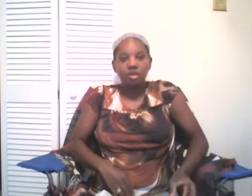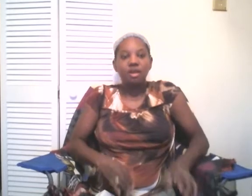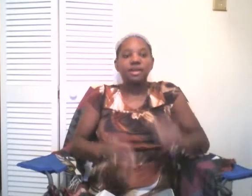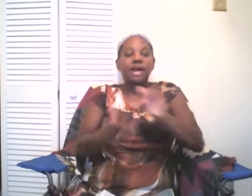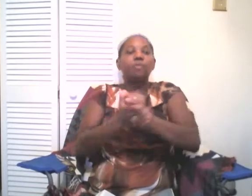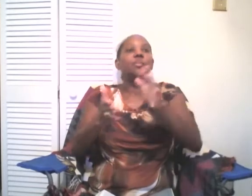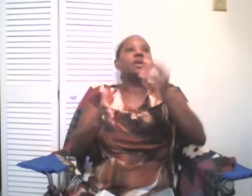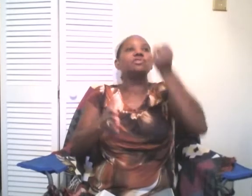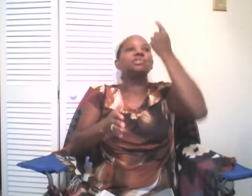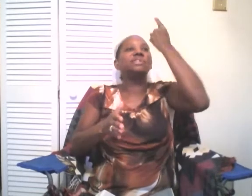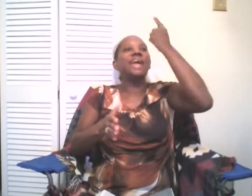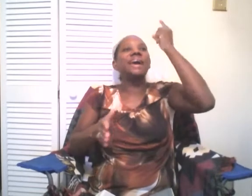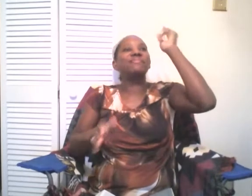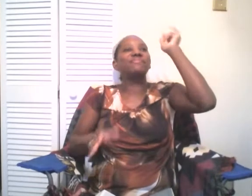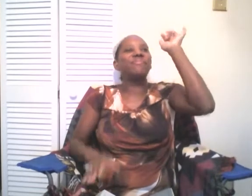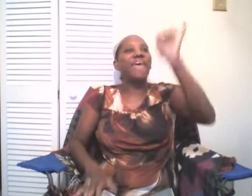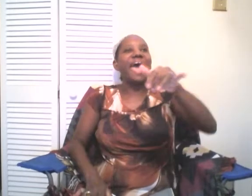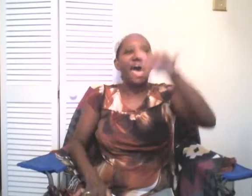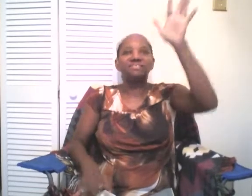And that way we understand that.